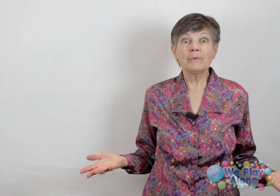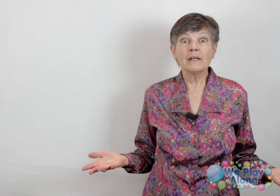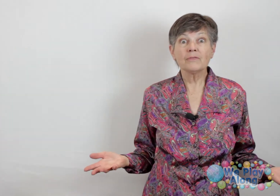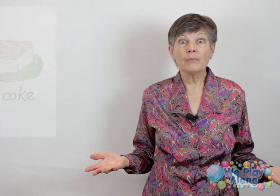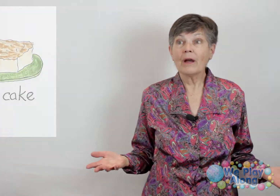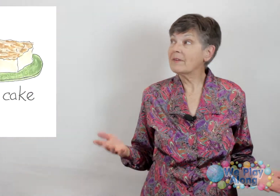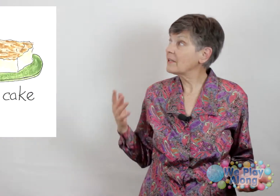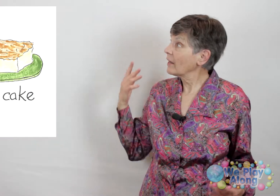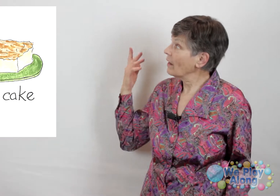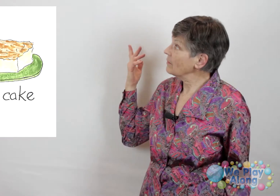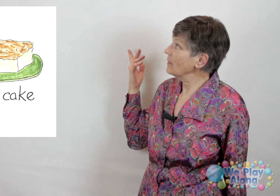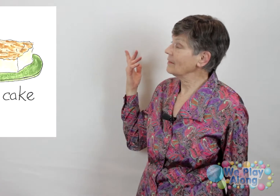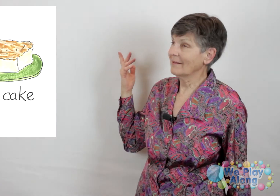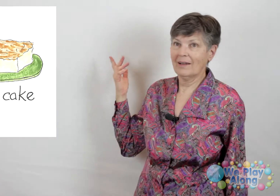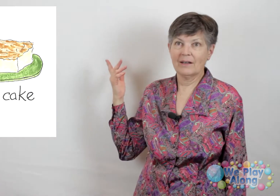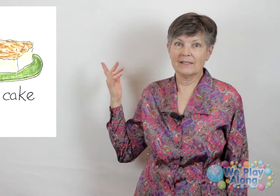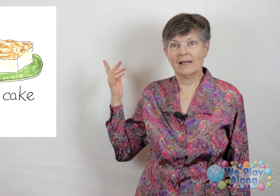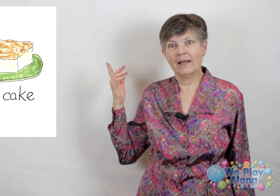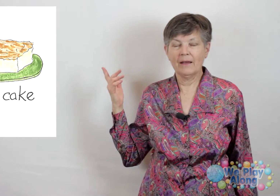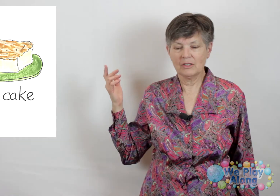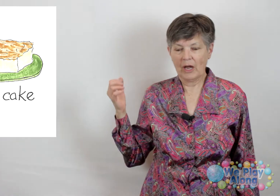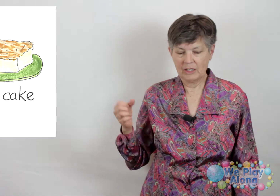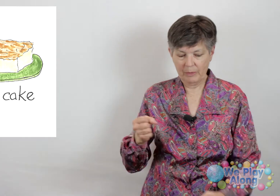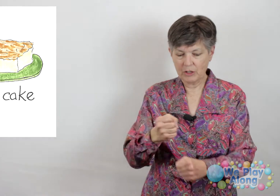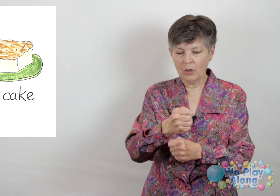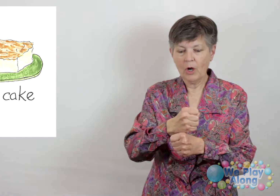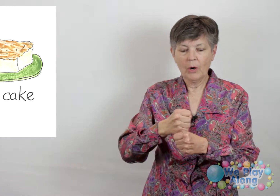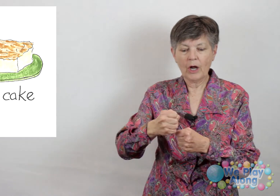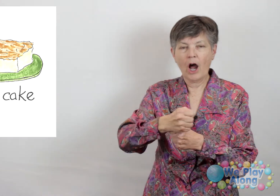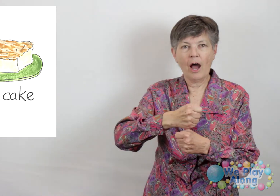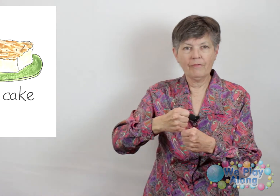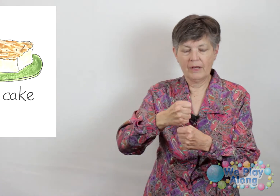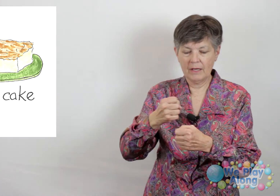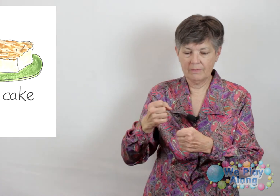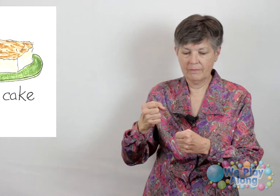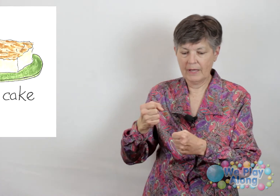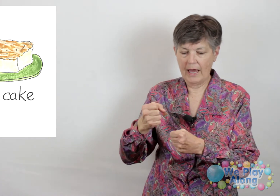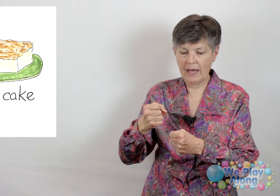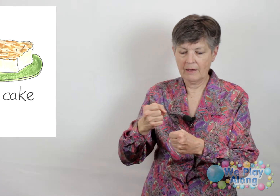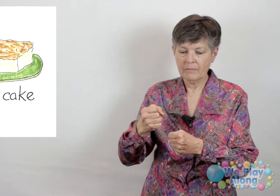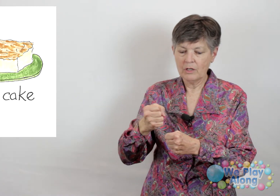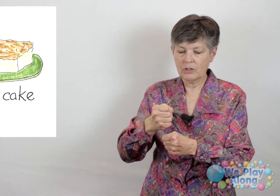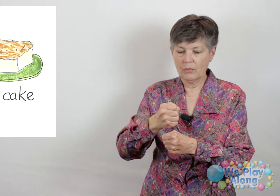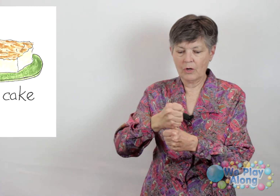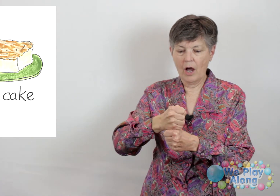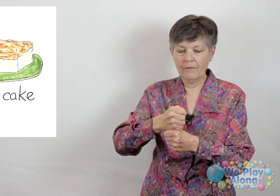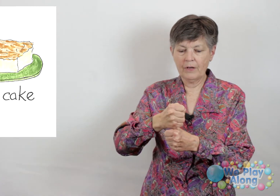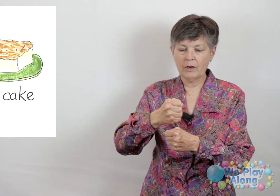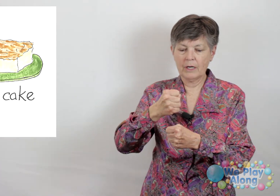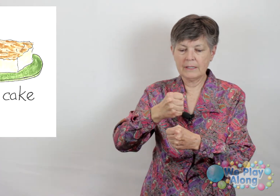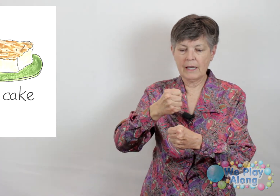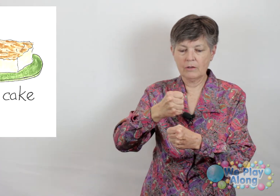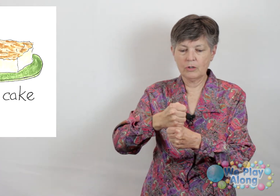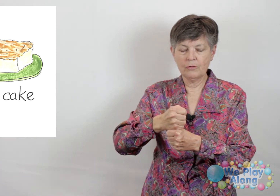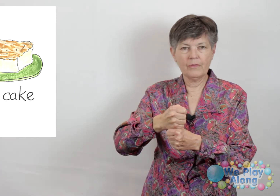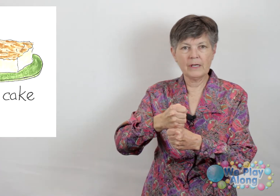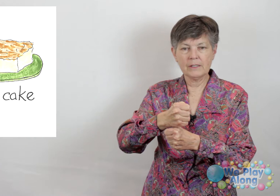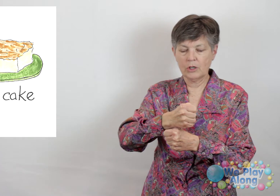Sometimes for breakfast, like on a Sunday, it's kind of special, coffee cake. So coffee, you're going to take 2 fists and you're